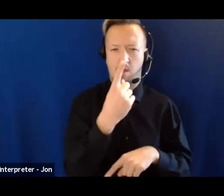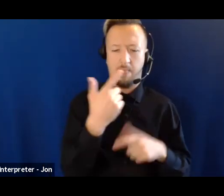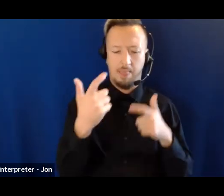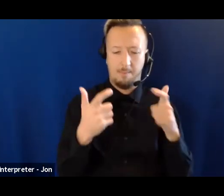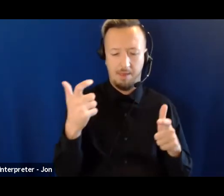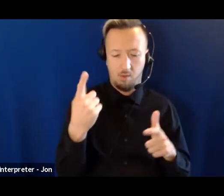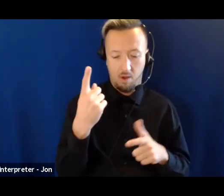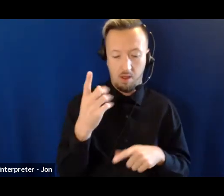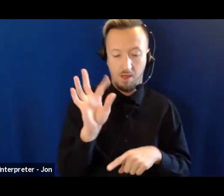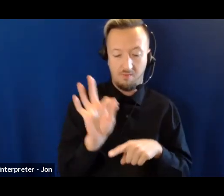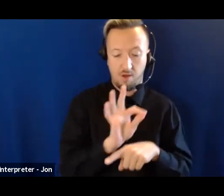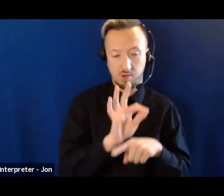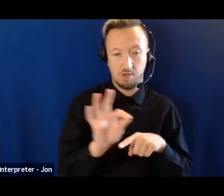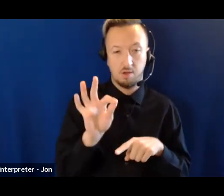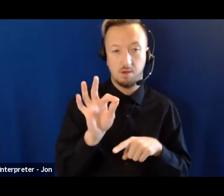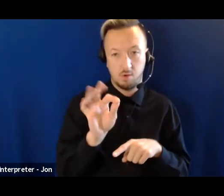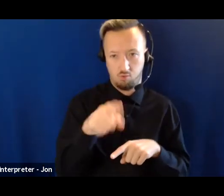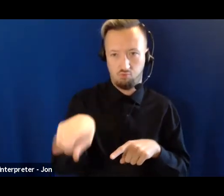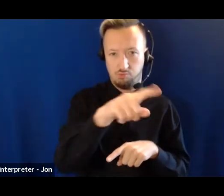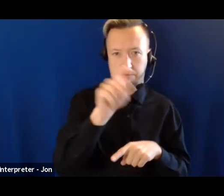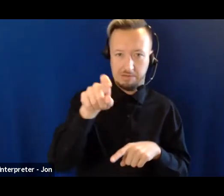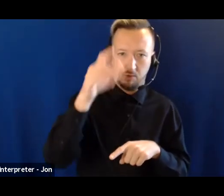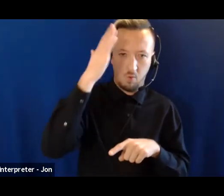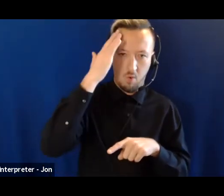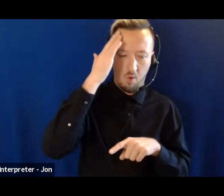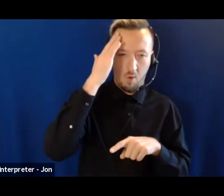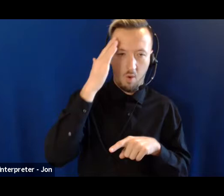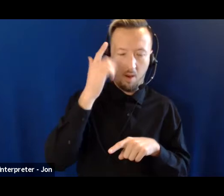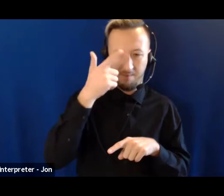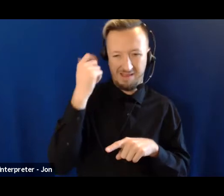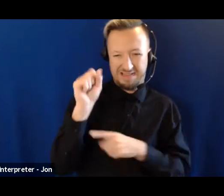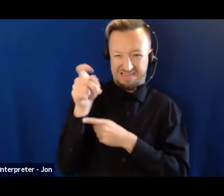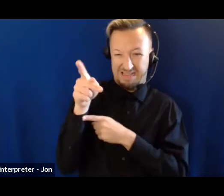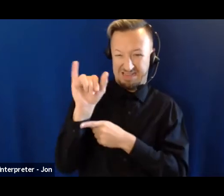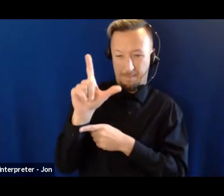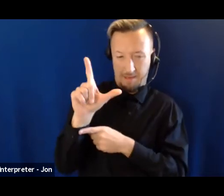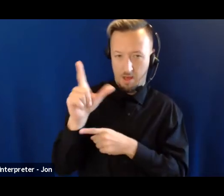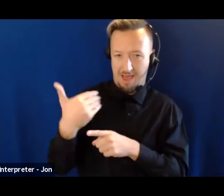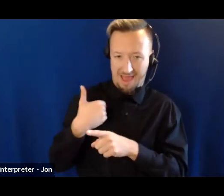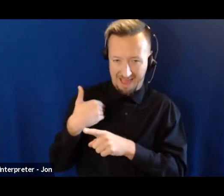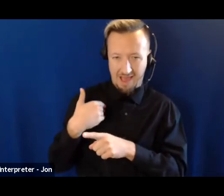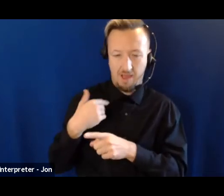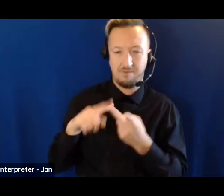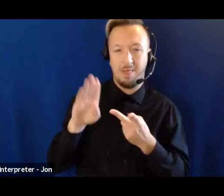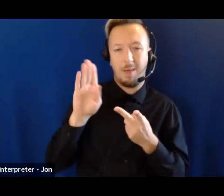you what you do. And you should know this because it's in your spill, it's most likely in your bylaws, it's